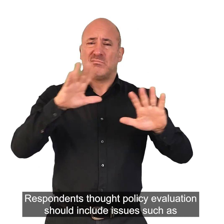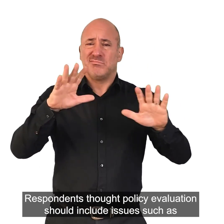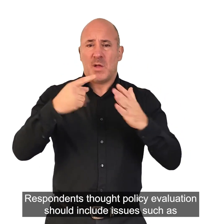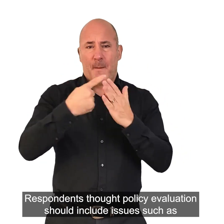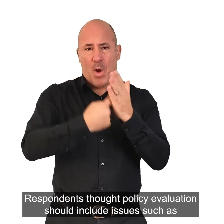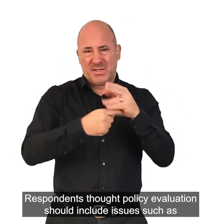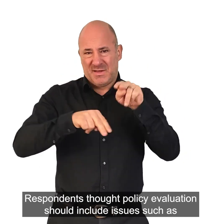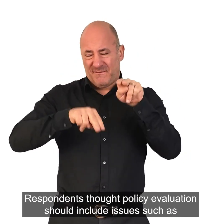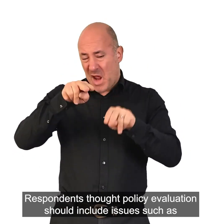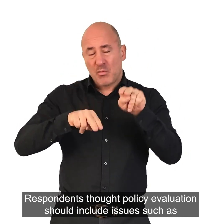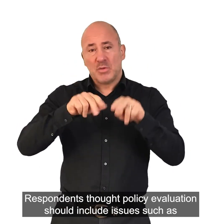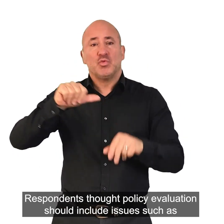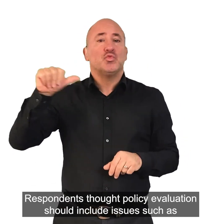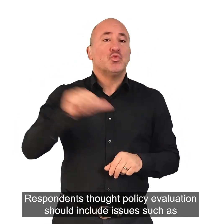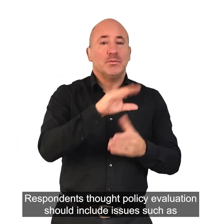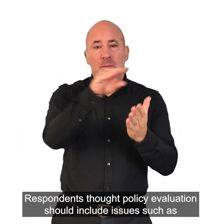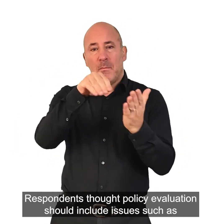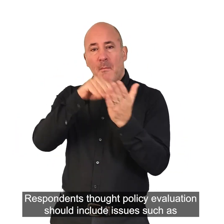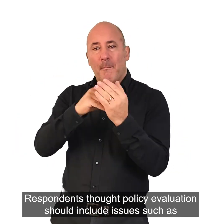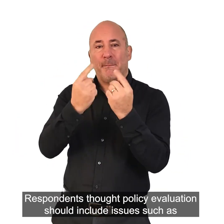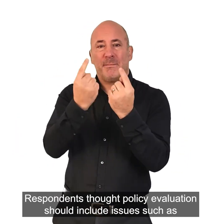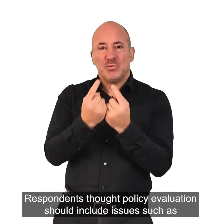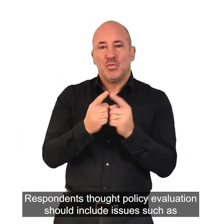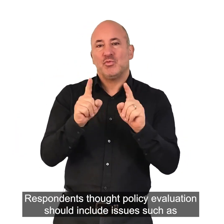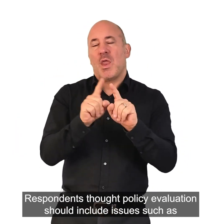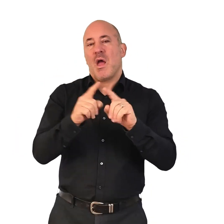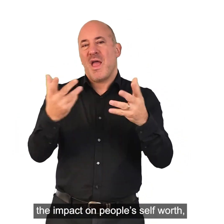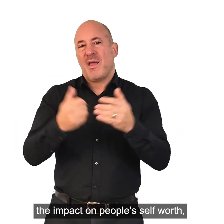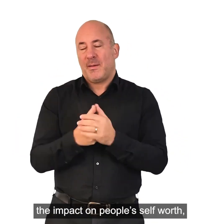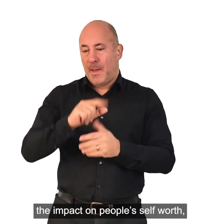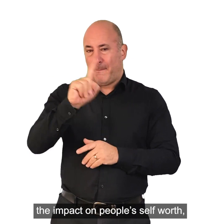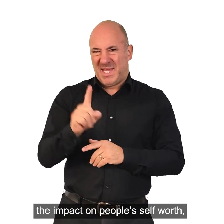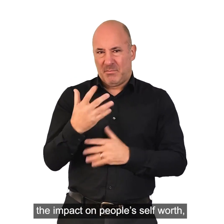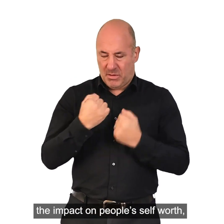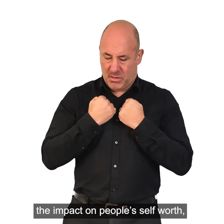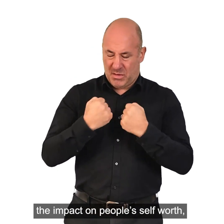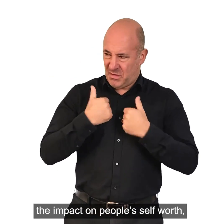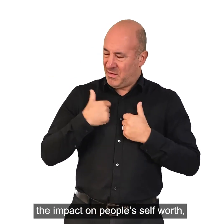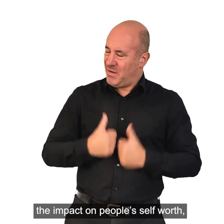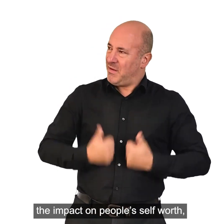Respondents thought policy evaluation should include issues such as the impact on people's self-worth,